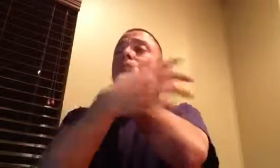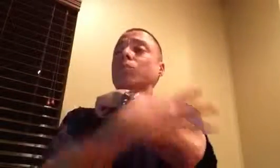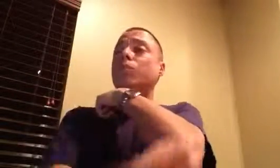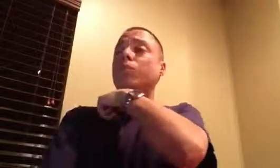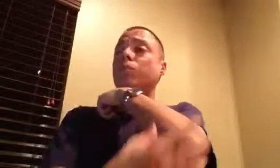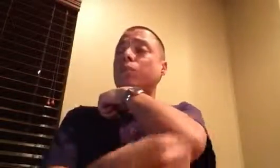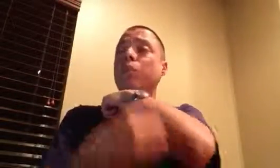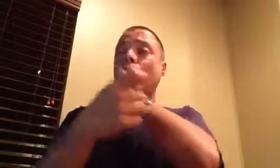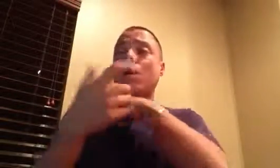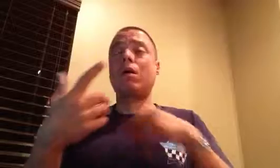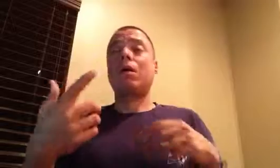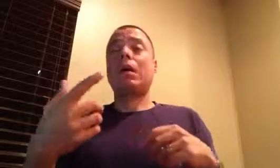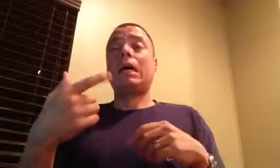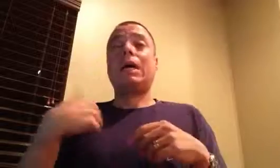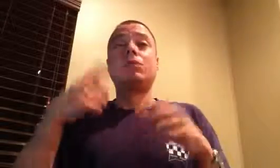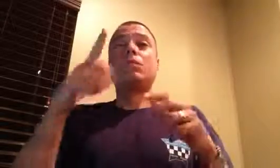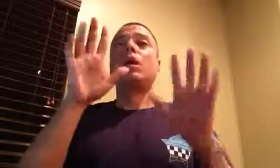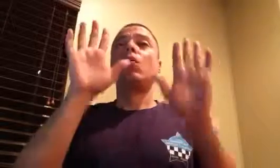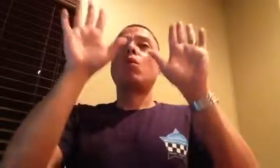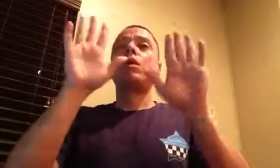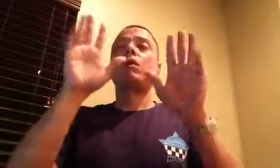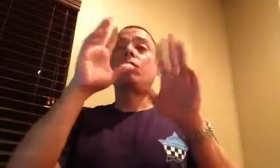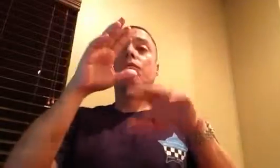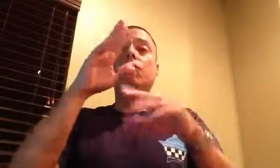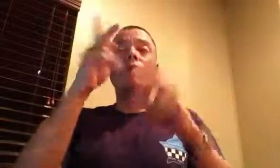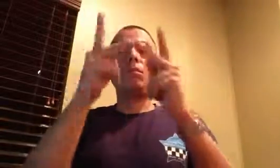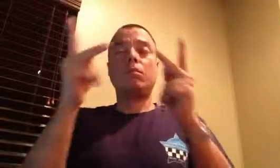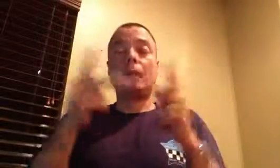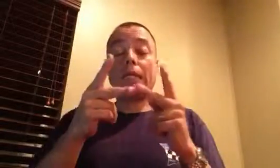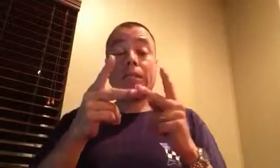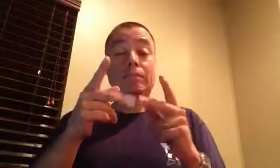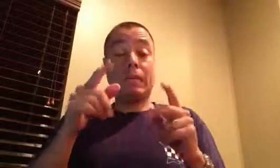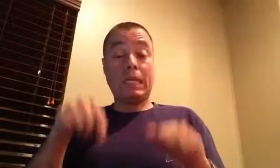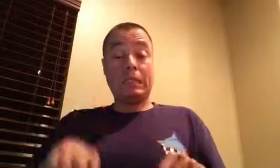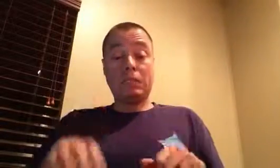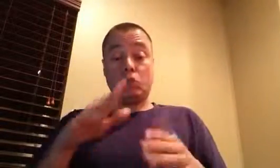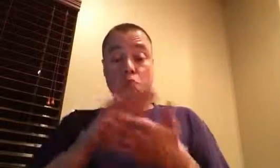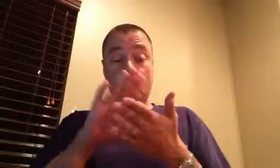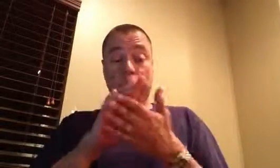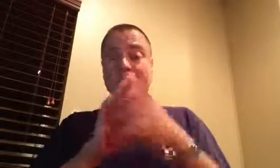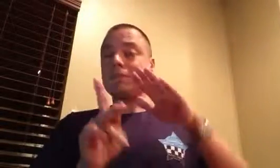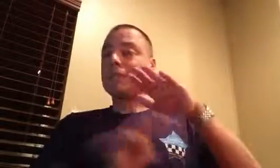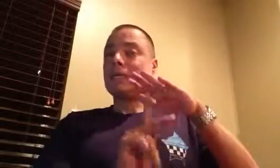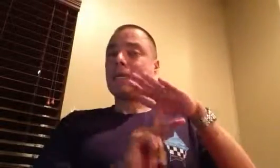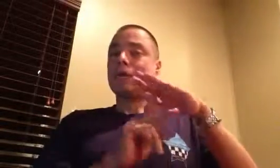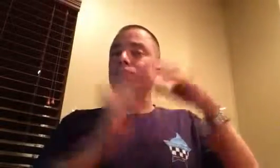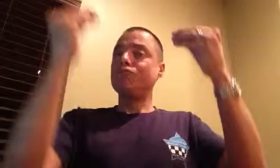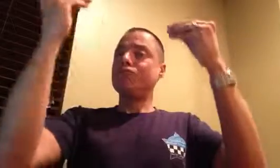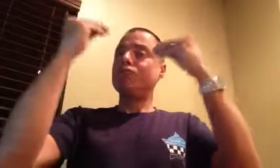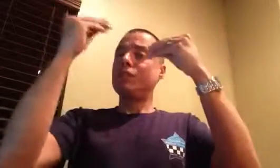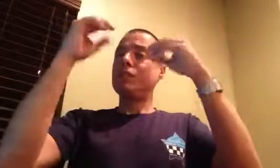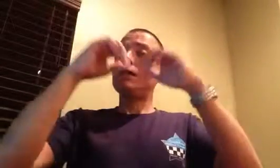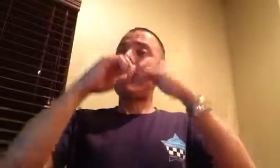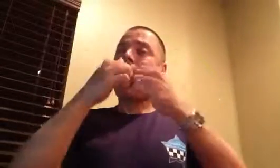At school, even in kindergarten, you teach us how to behave in the world. You teach us